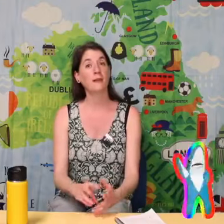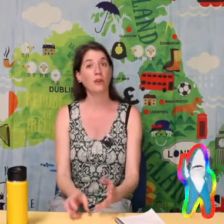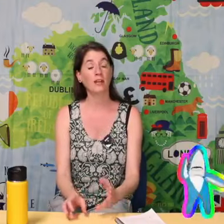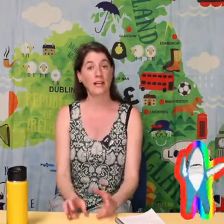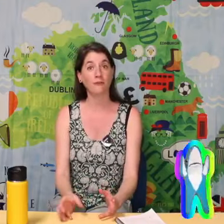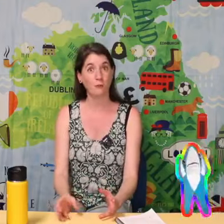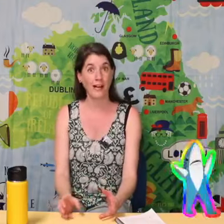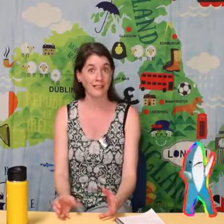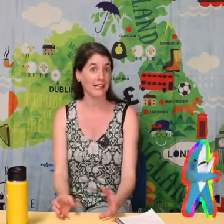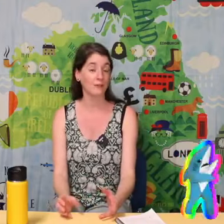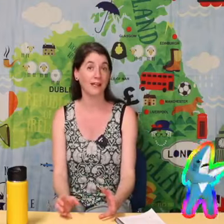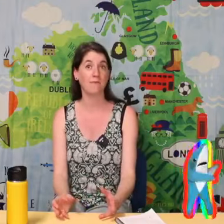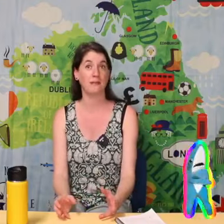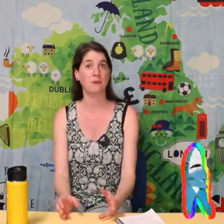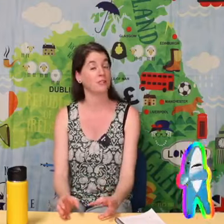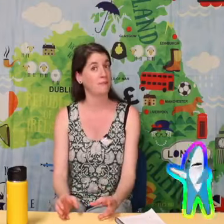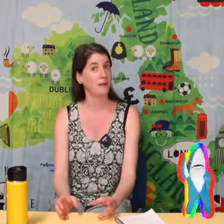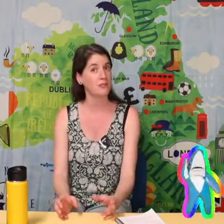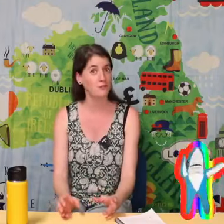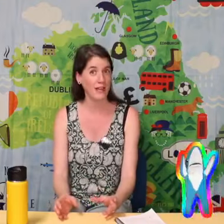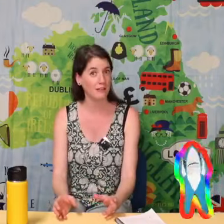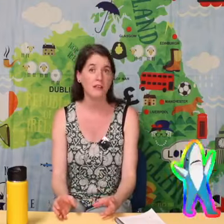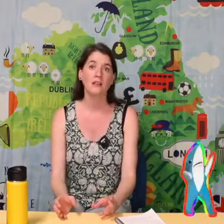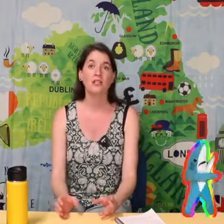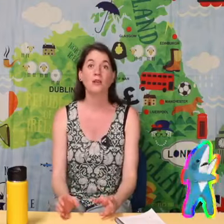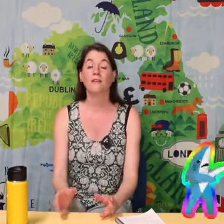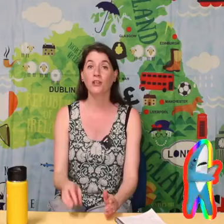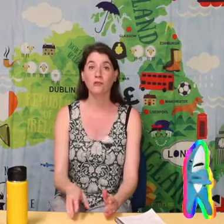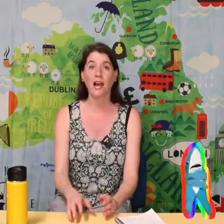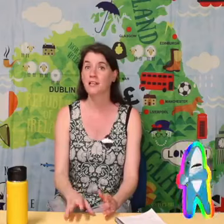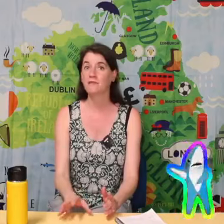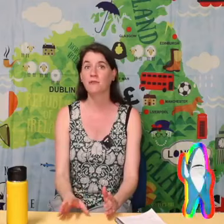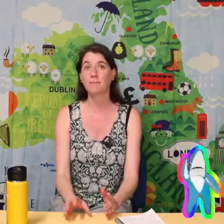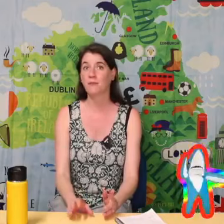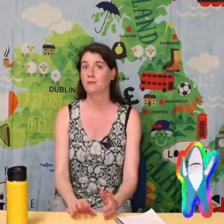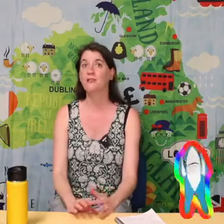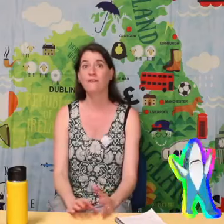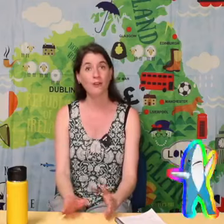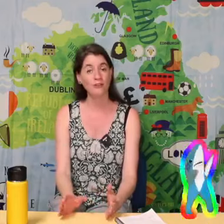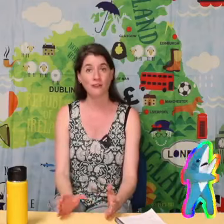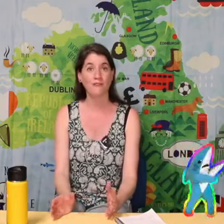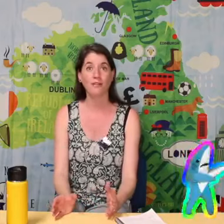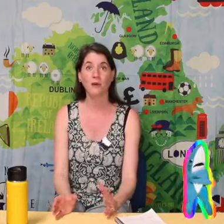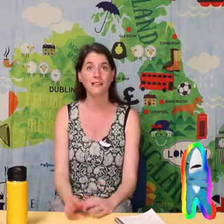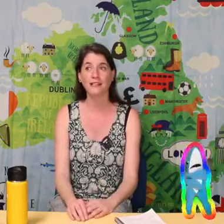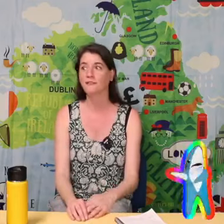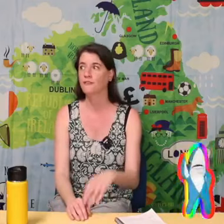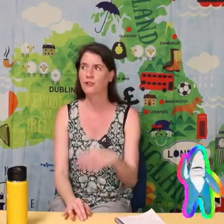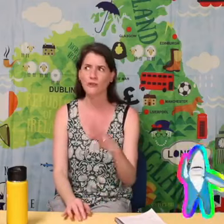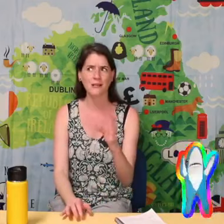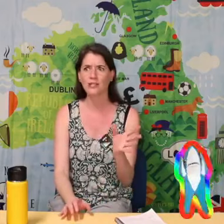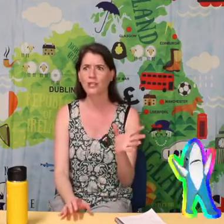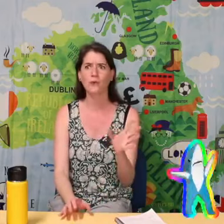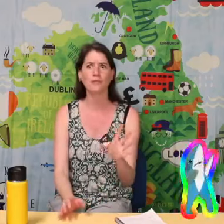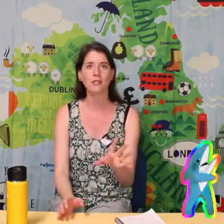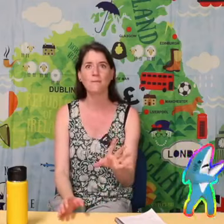looking out for wildlife while they've been out and about as well. So if you guys are out and about and you photograph any wildlife, if you go down to the coast or the marsh